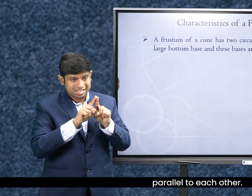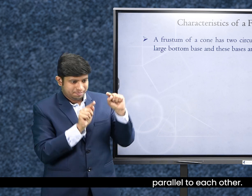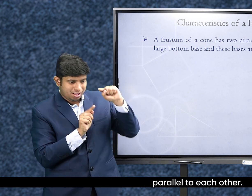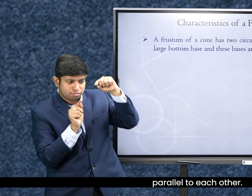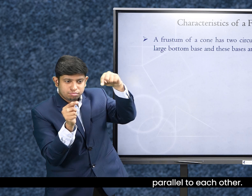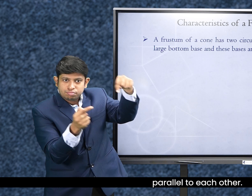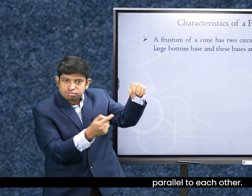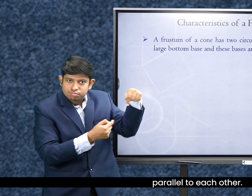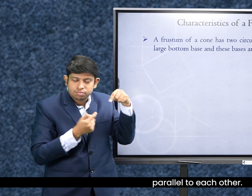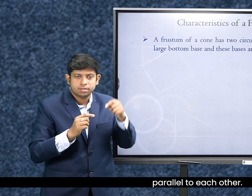other.